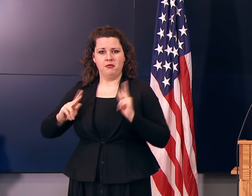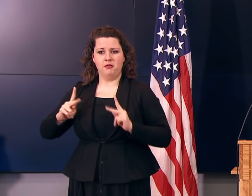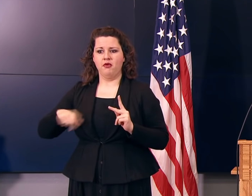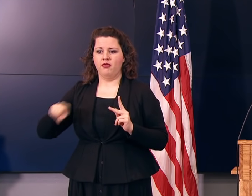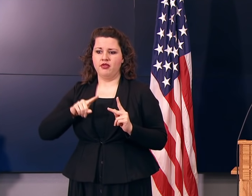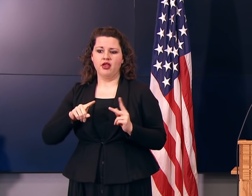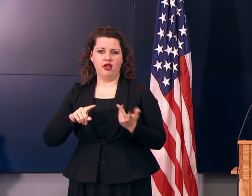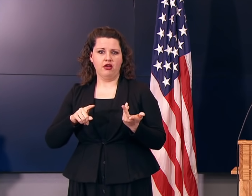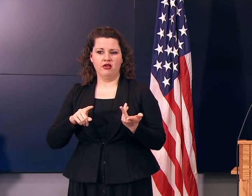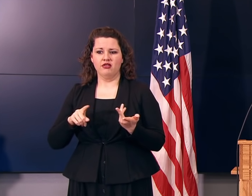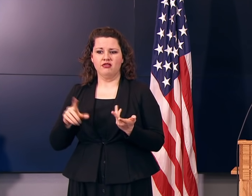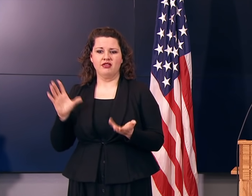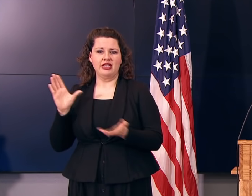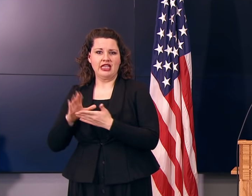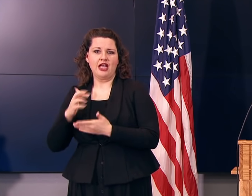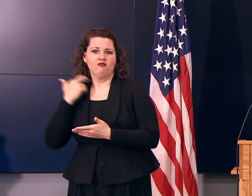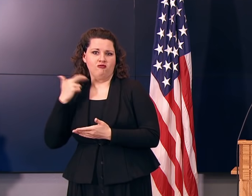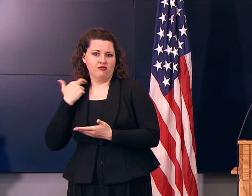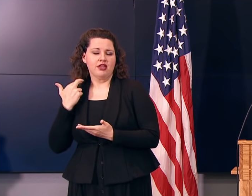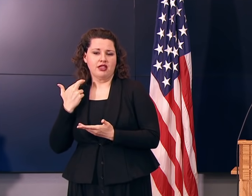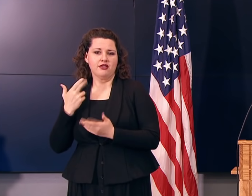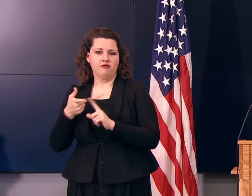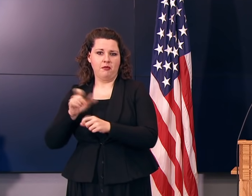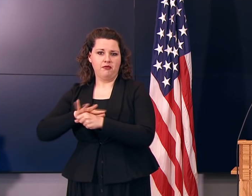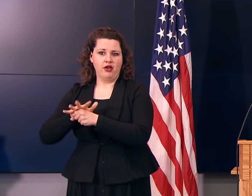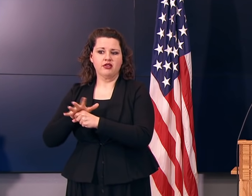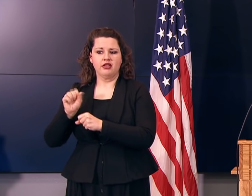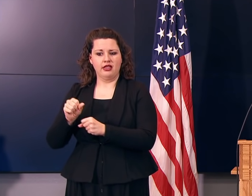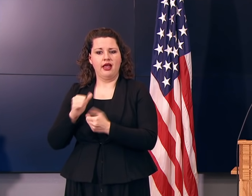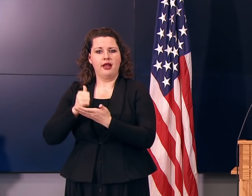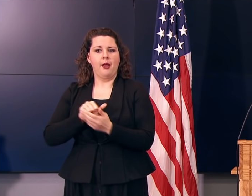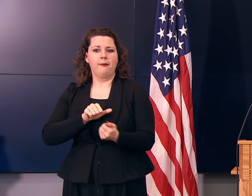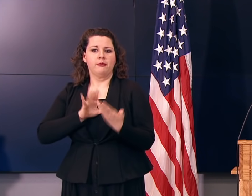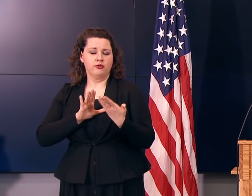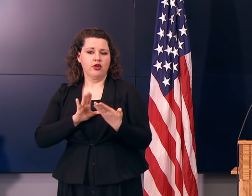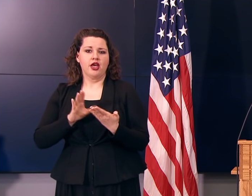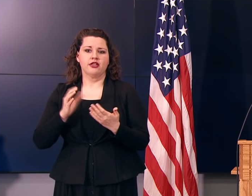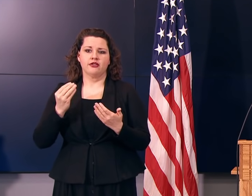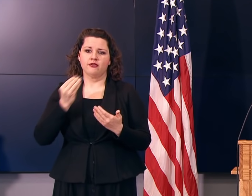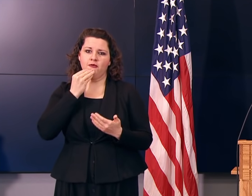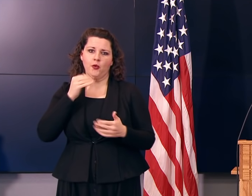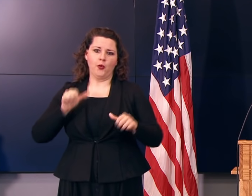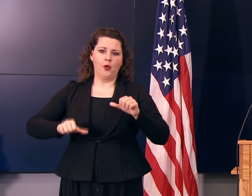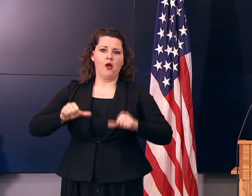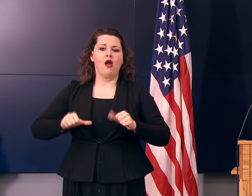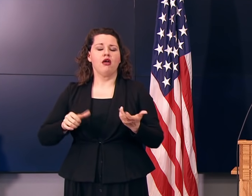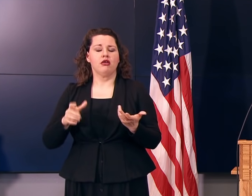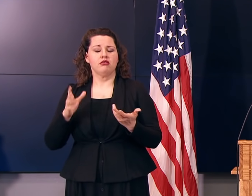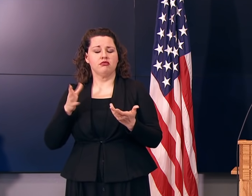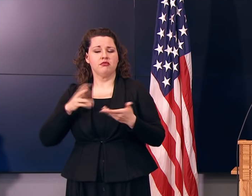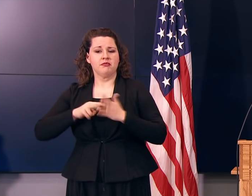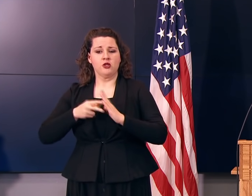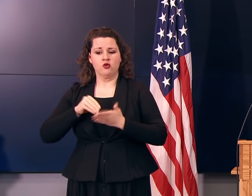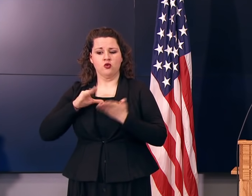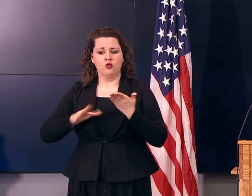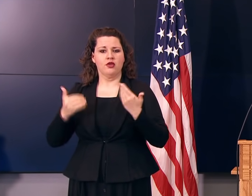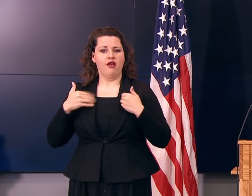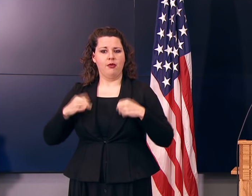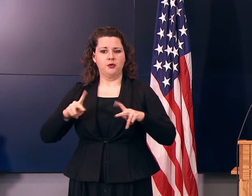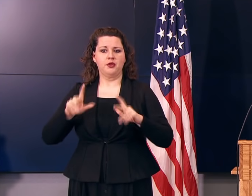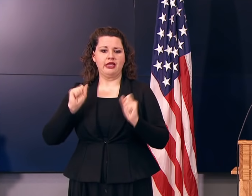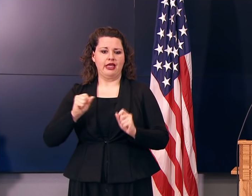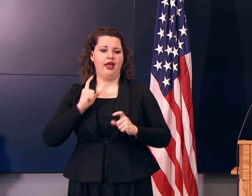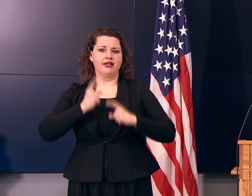much less of a risk to the virus, to help address, again, food insecurity and allow students an opportunity to give back to